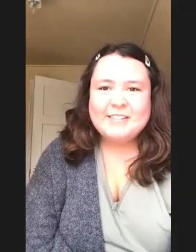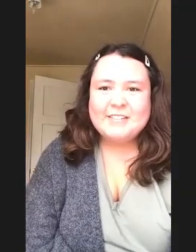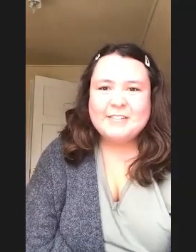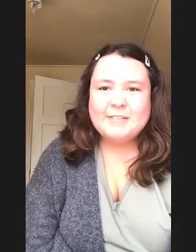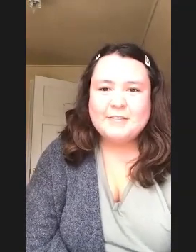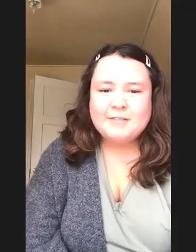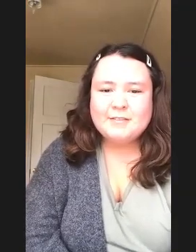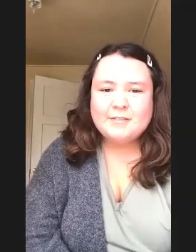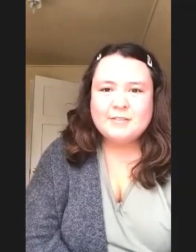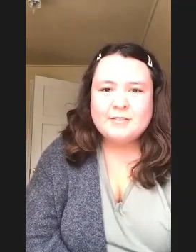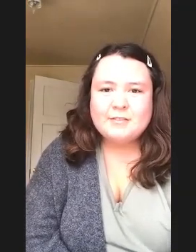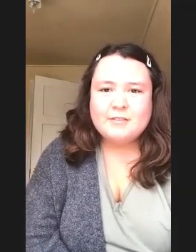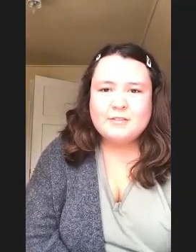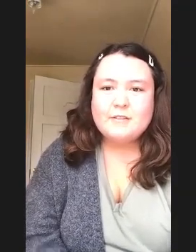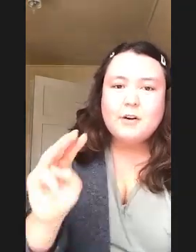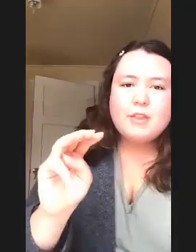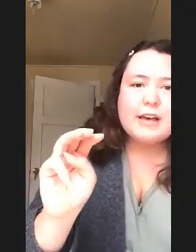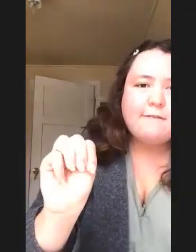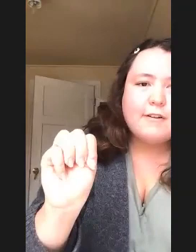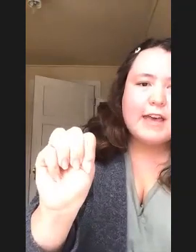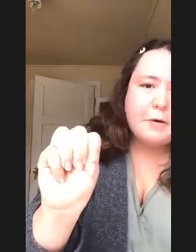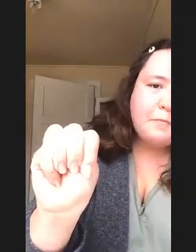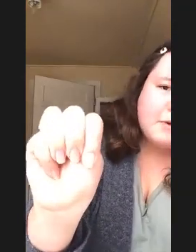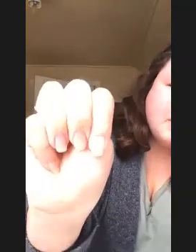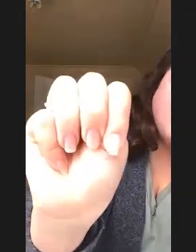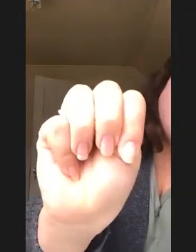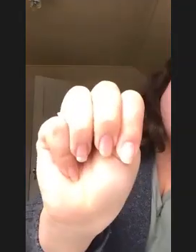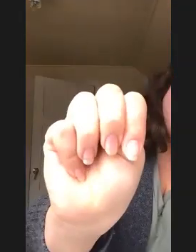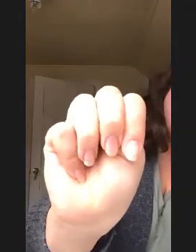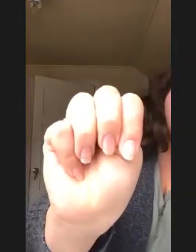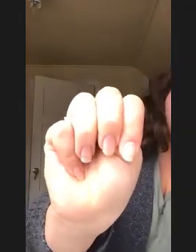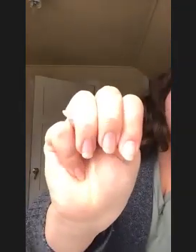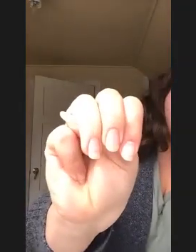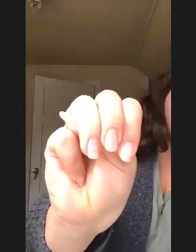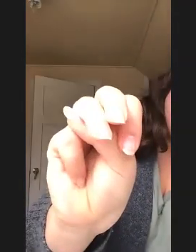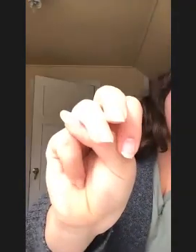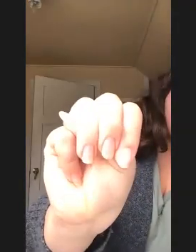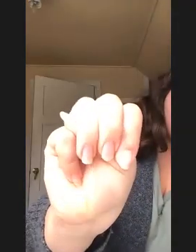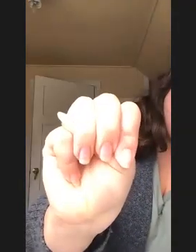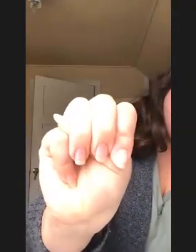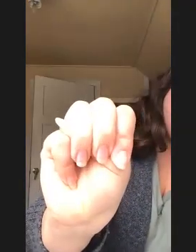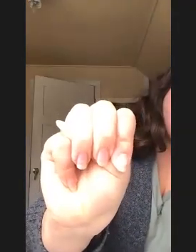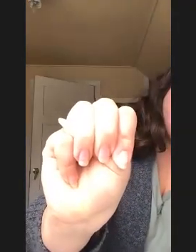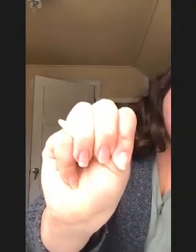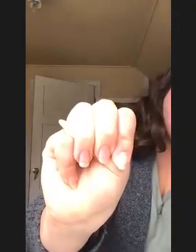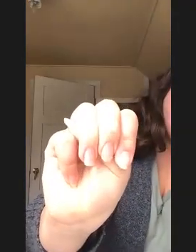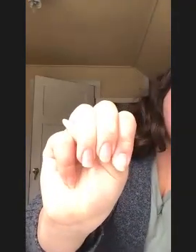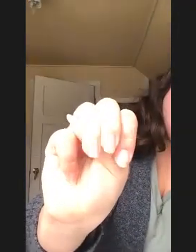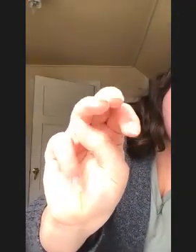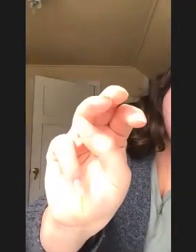somewhere. What's M Oh, and for the M? yeah, okay, M. You put the Yeah. thumb. You put